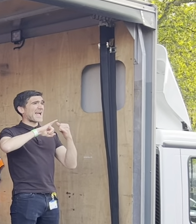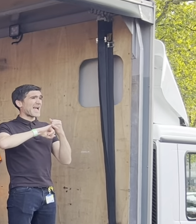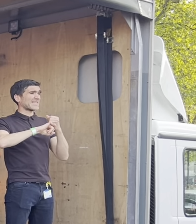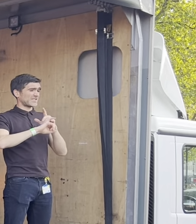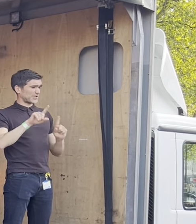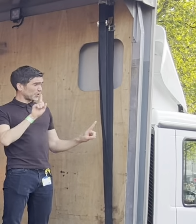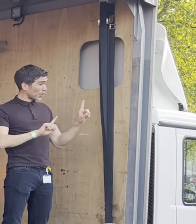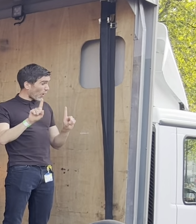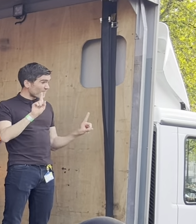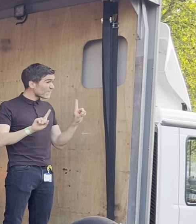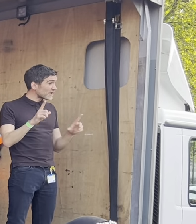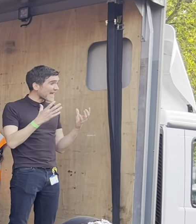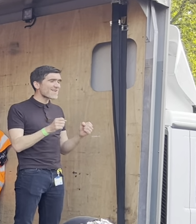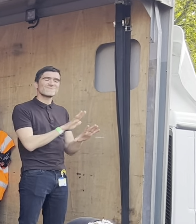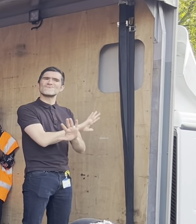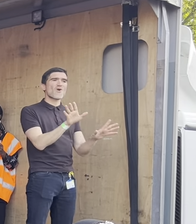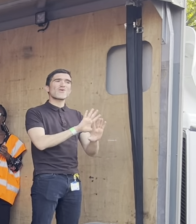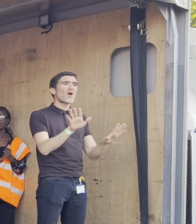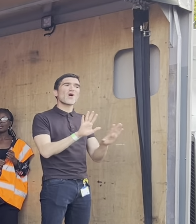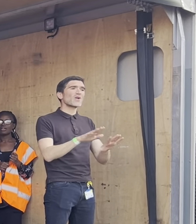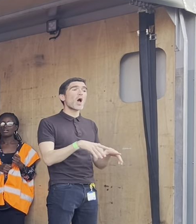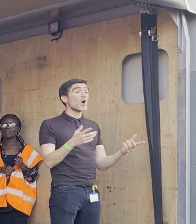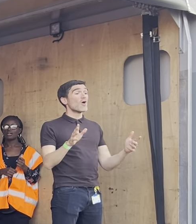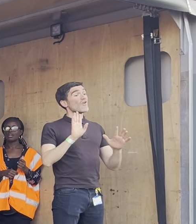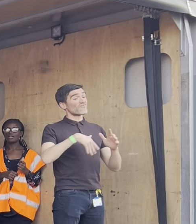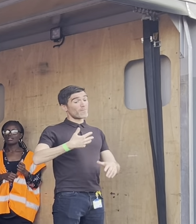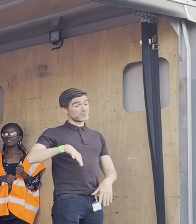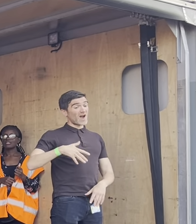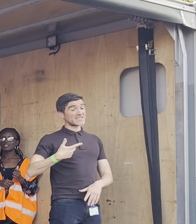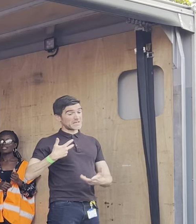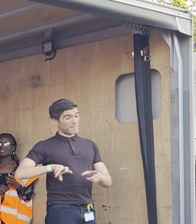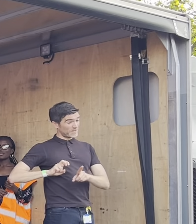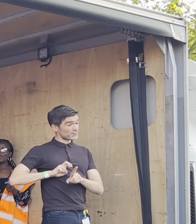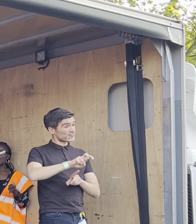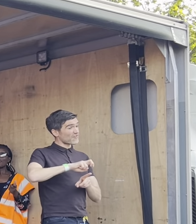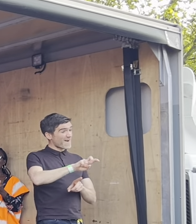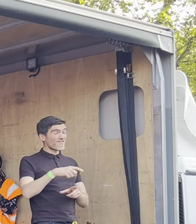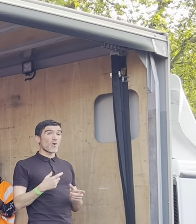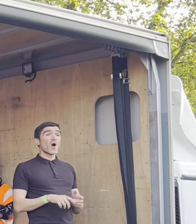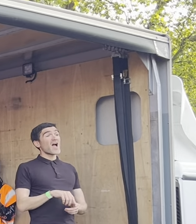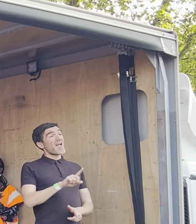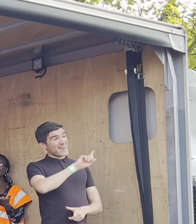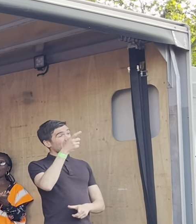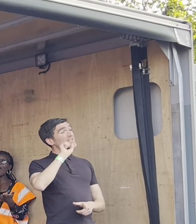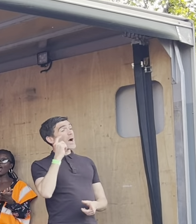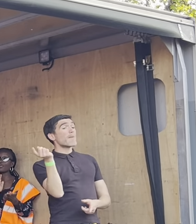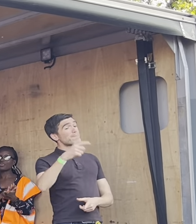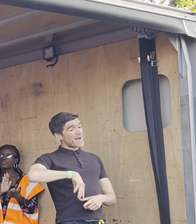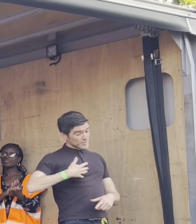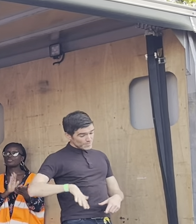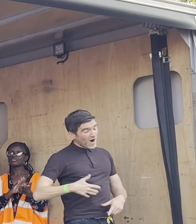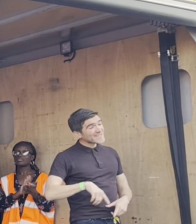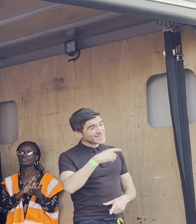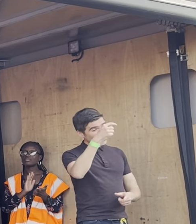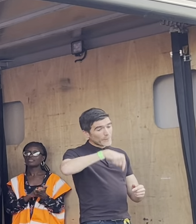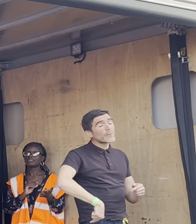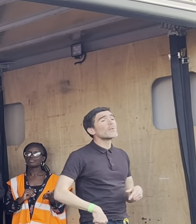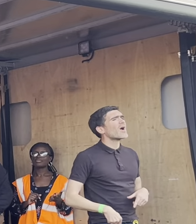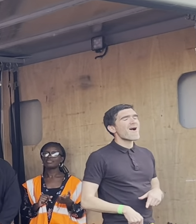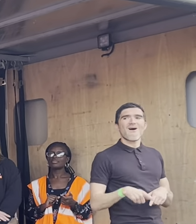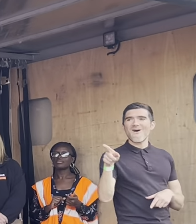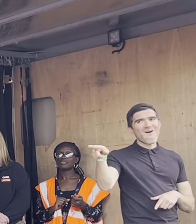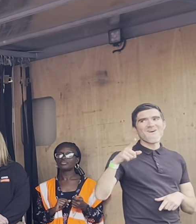Well, no, no, we're here. I've come all the way from Brighton to speak at this event, and I'm going straight back to Brighton afterwards. But I'm telling you, you're not going to get away